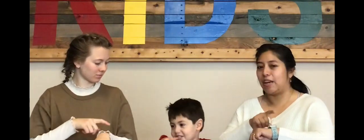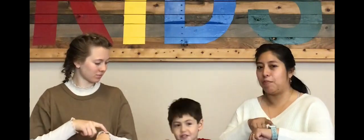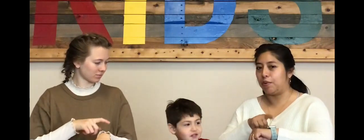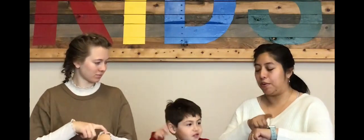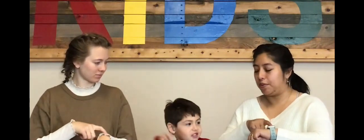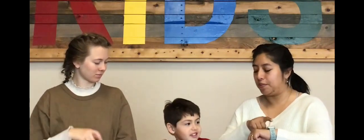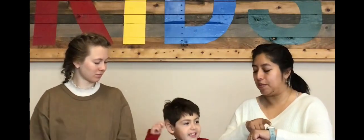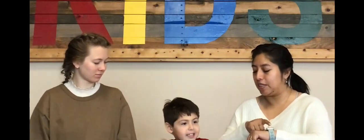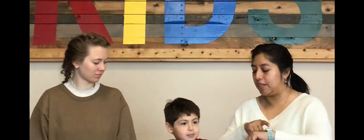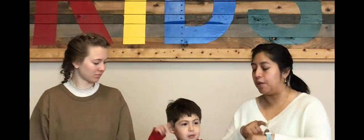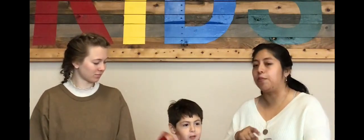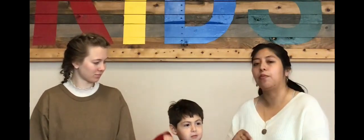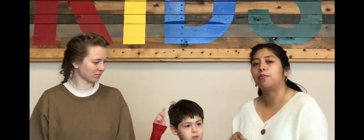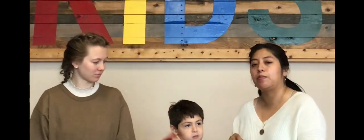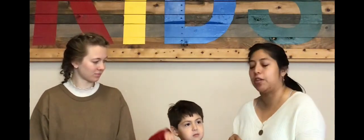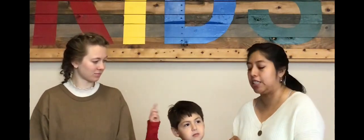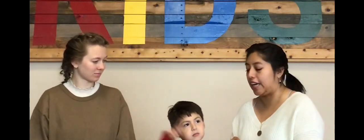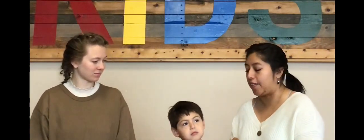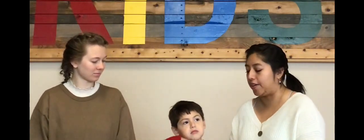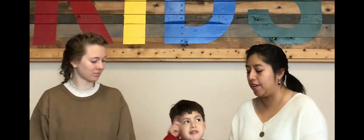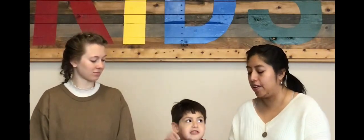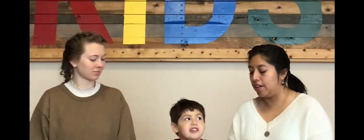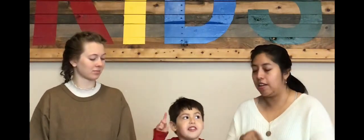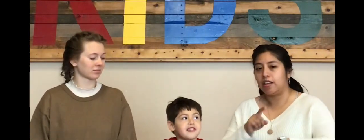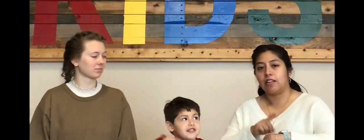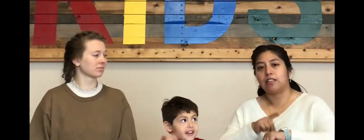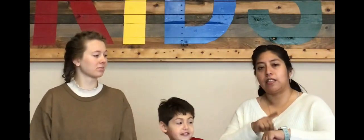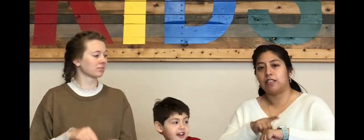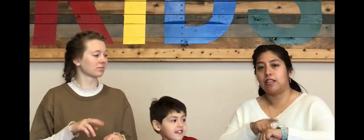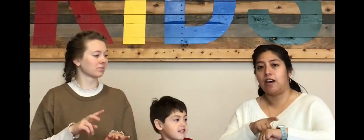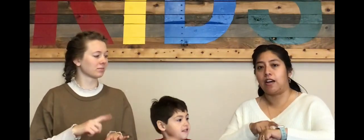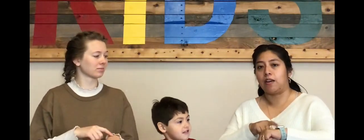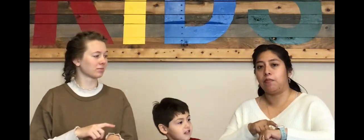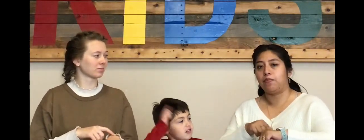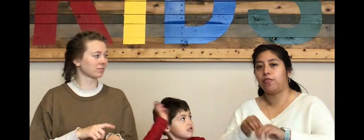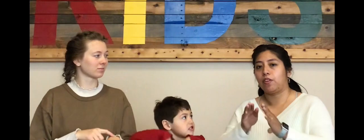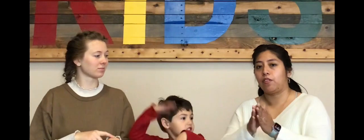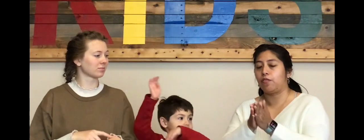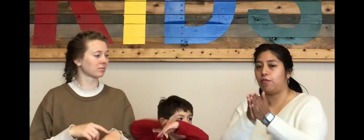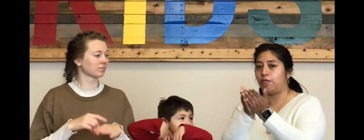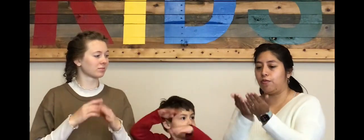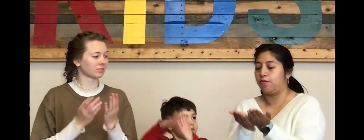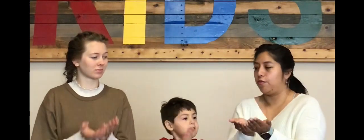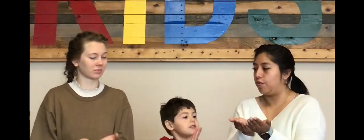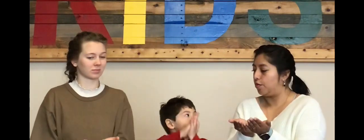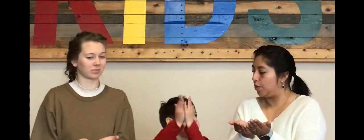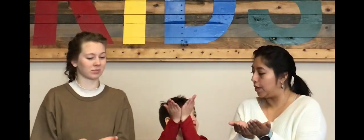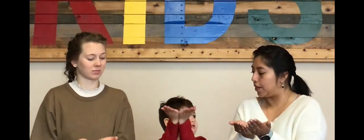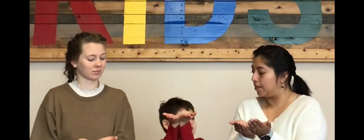Tiempo. So put it together. Time. For book.